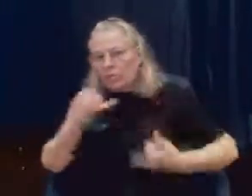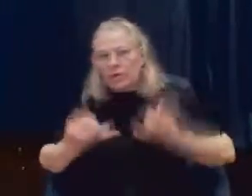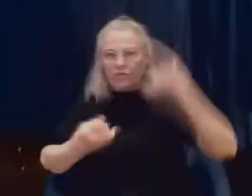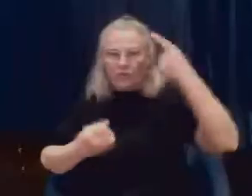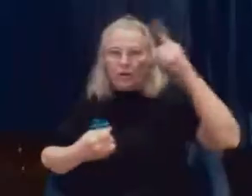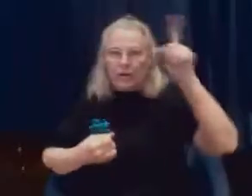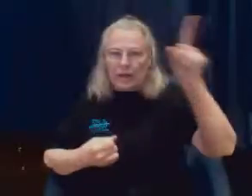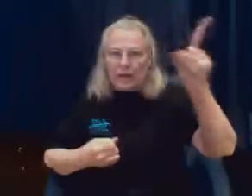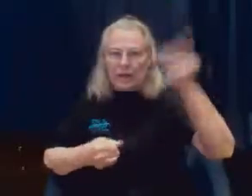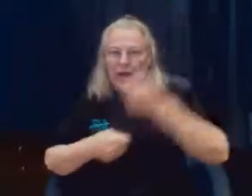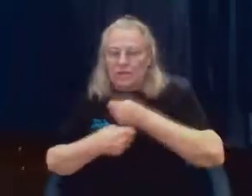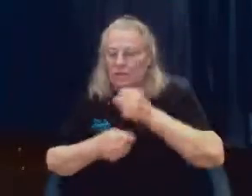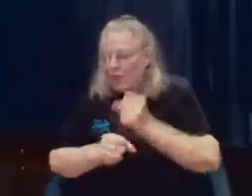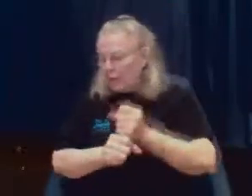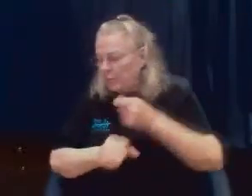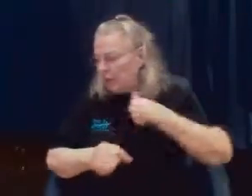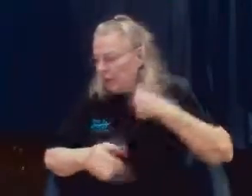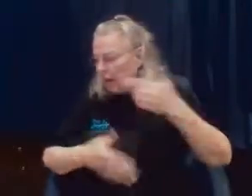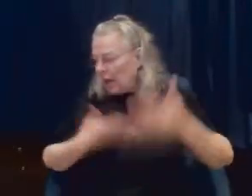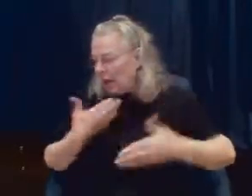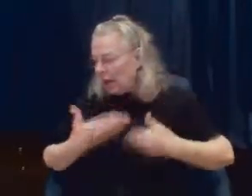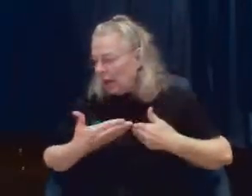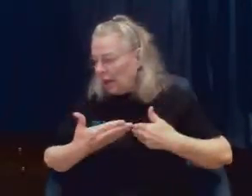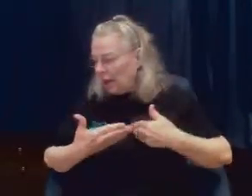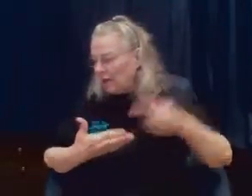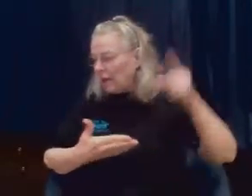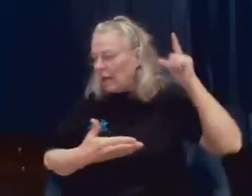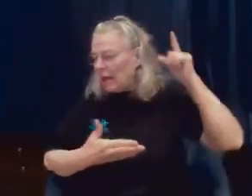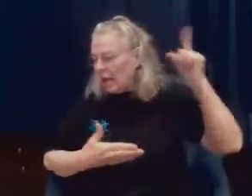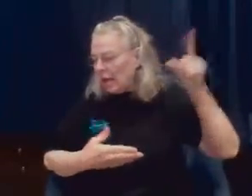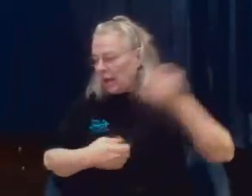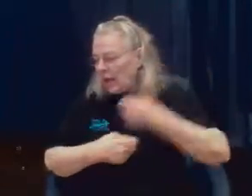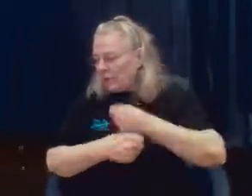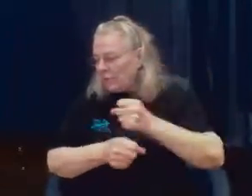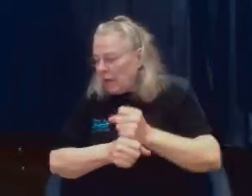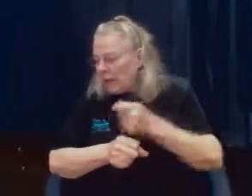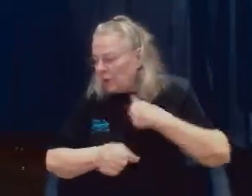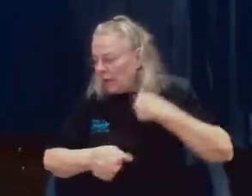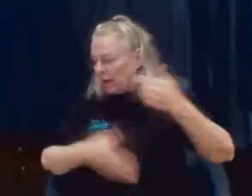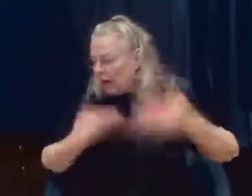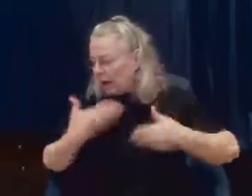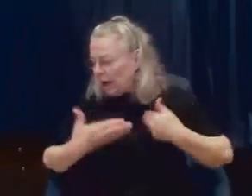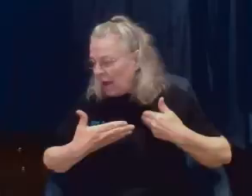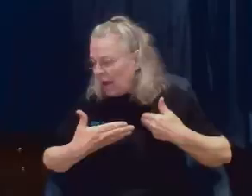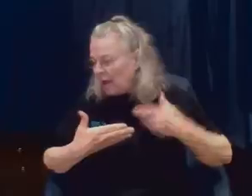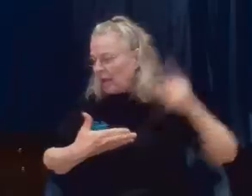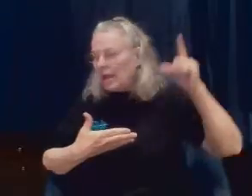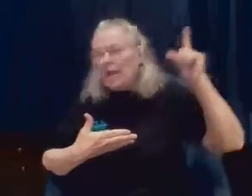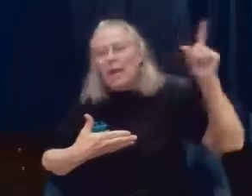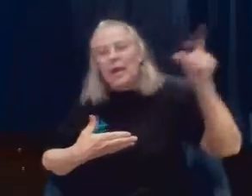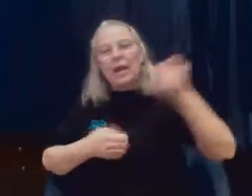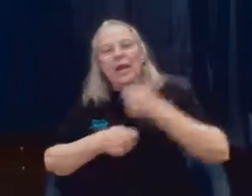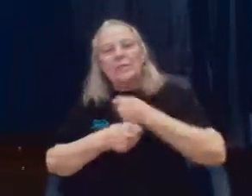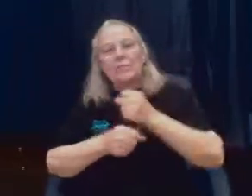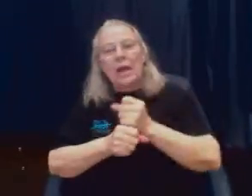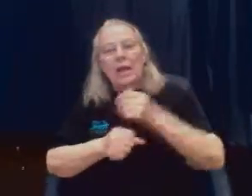rejoice, for he has made me glad. He has made me glad. He has made